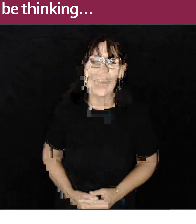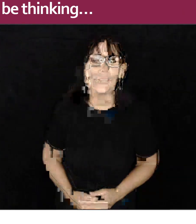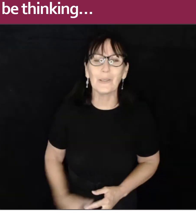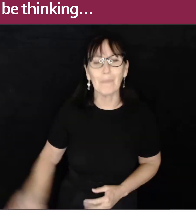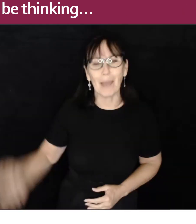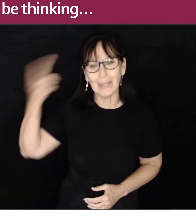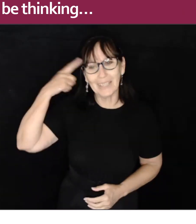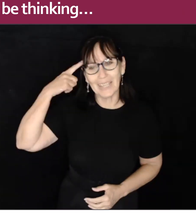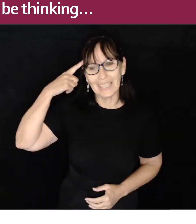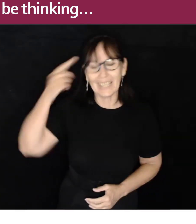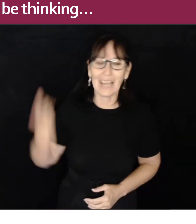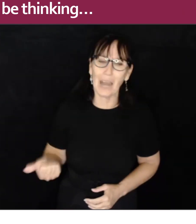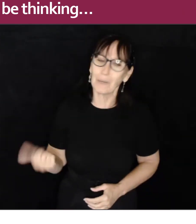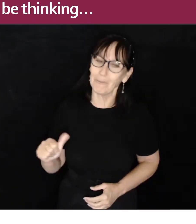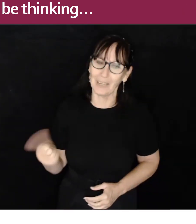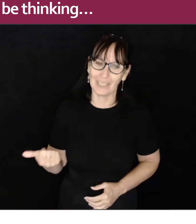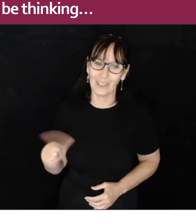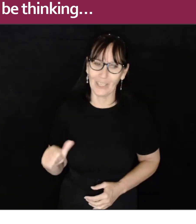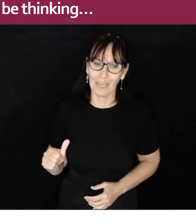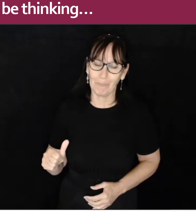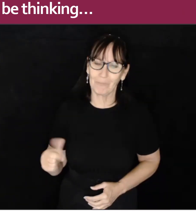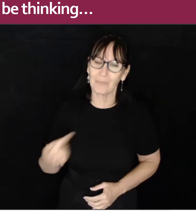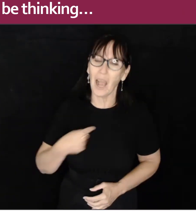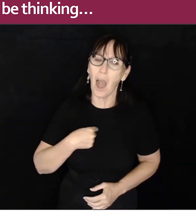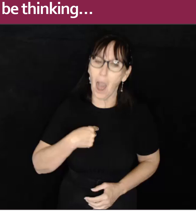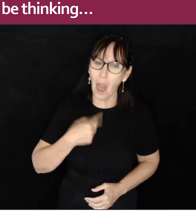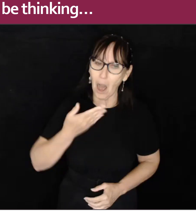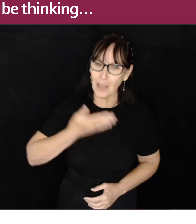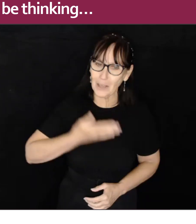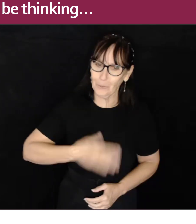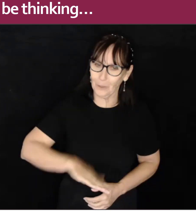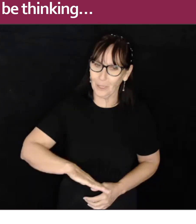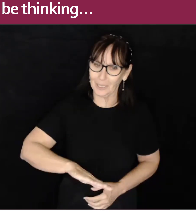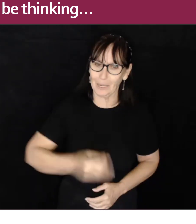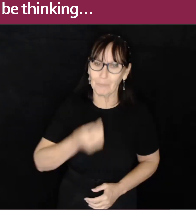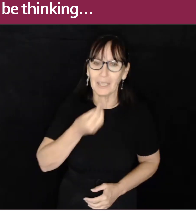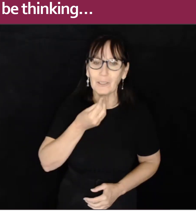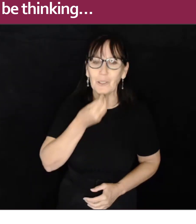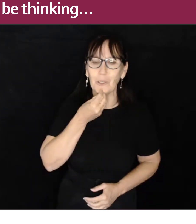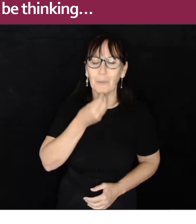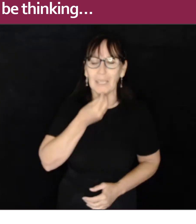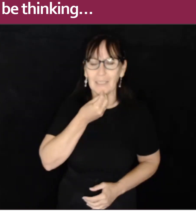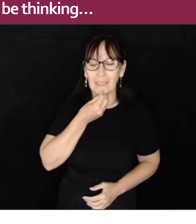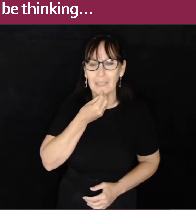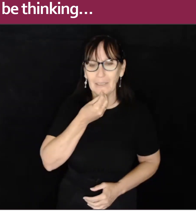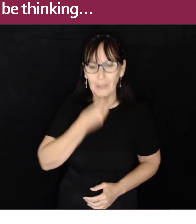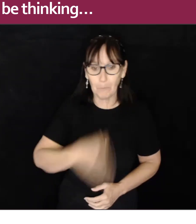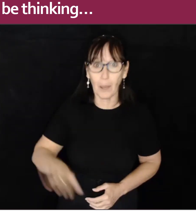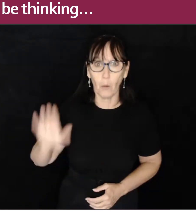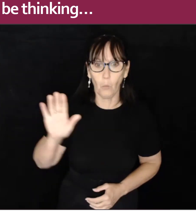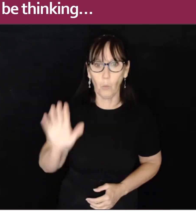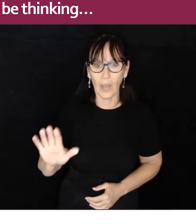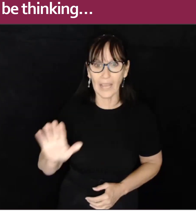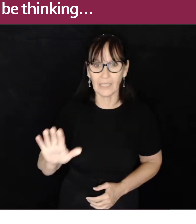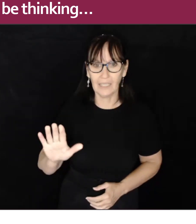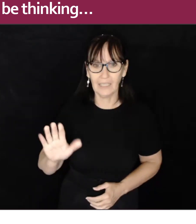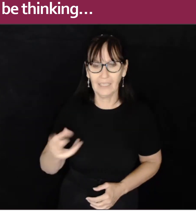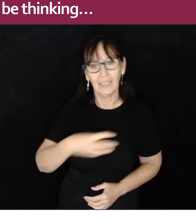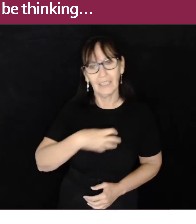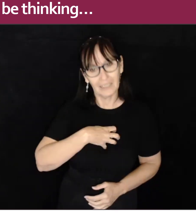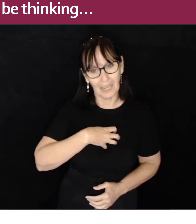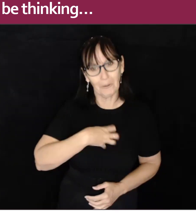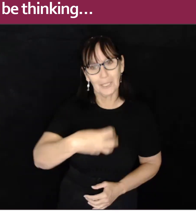You may be thinking. Are we finished yet? I want something to eat. But wait.